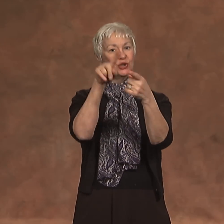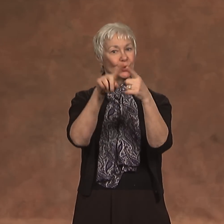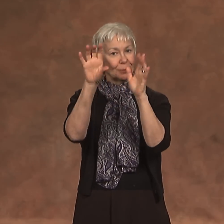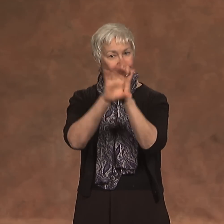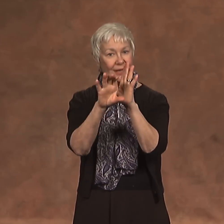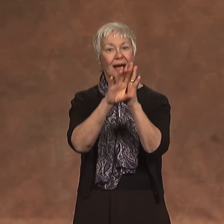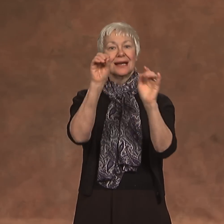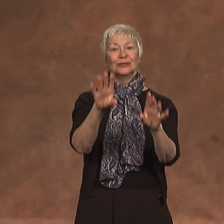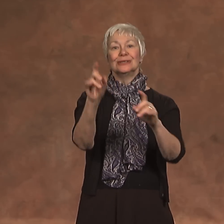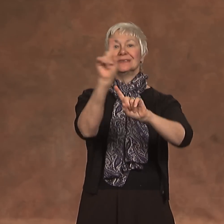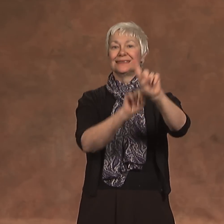her signing.